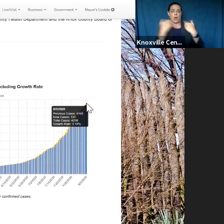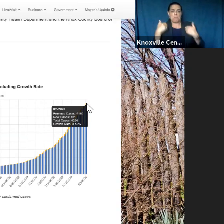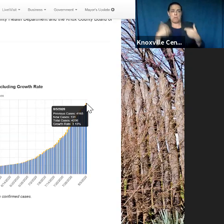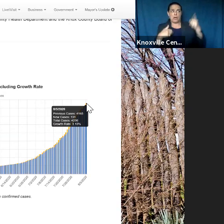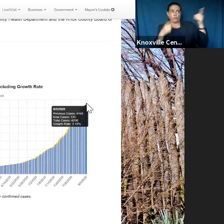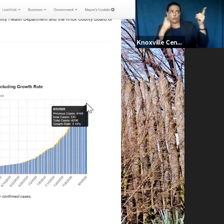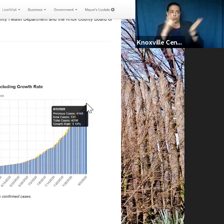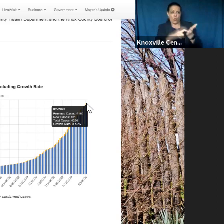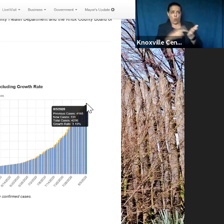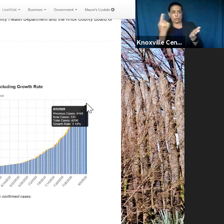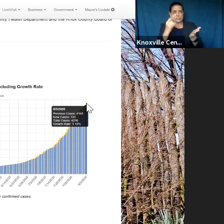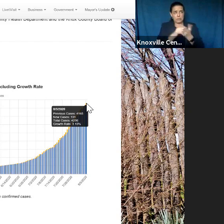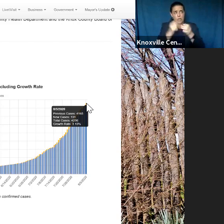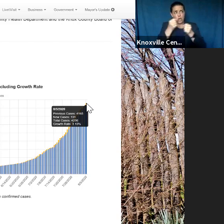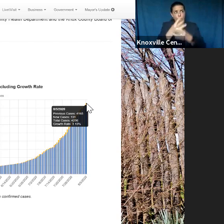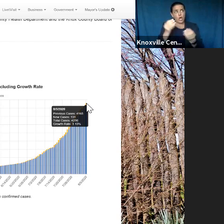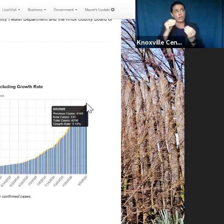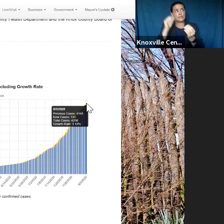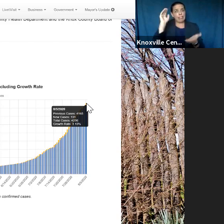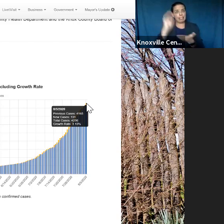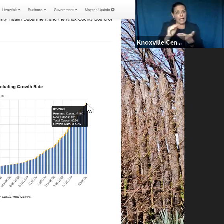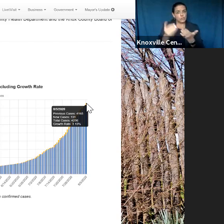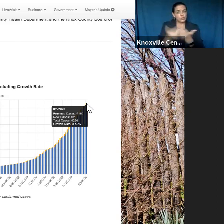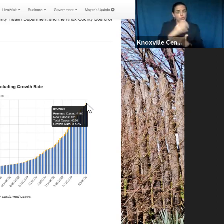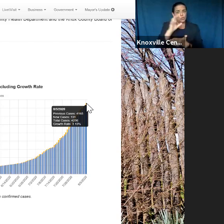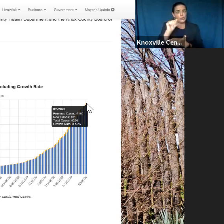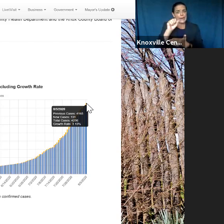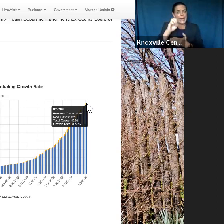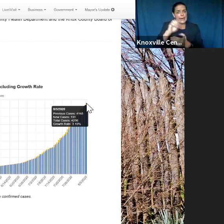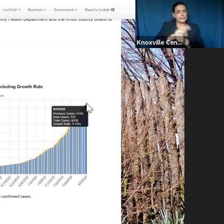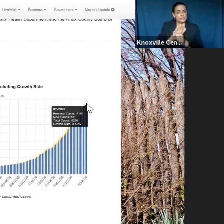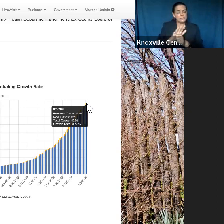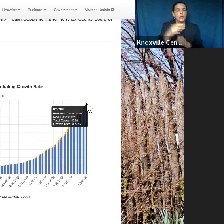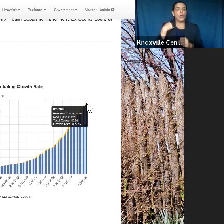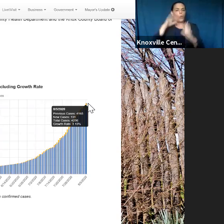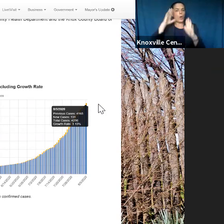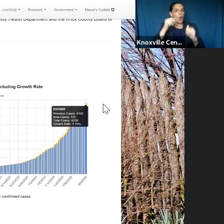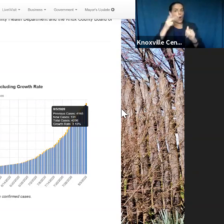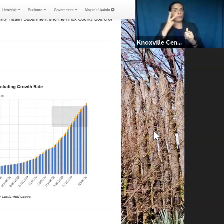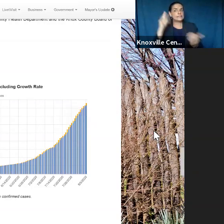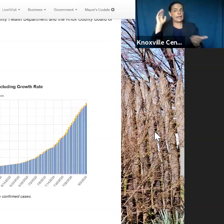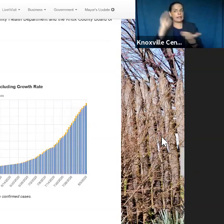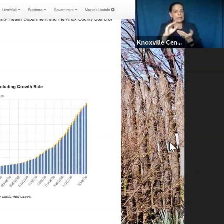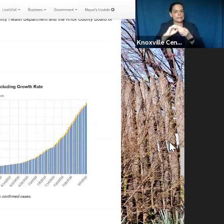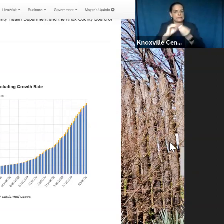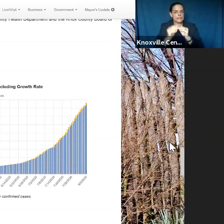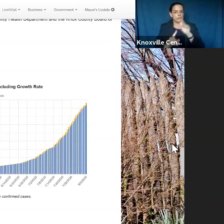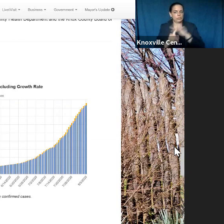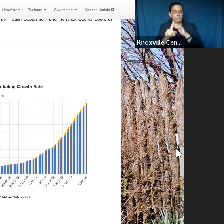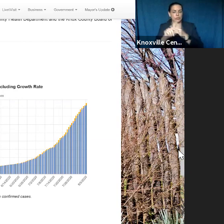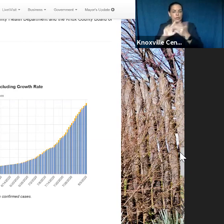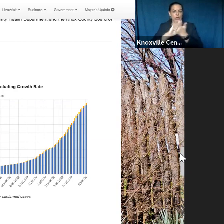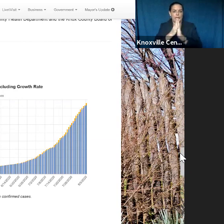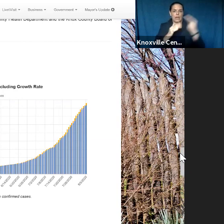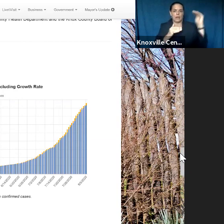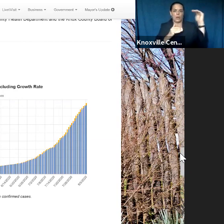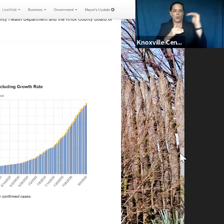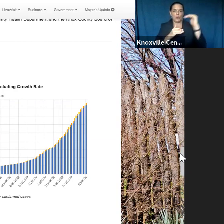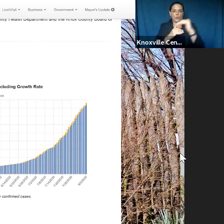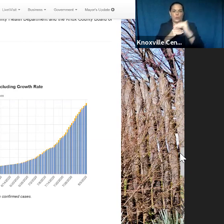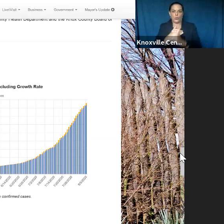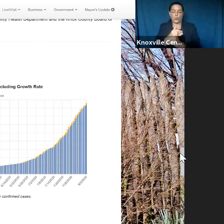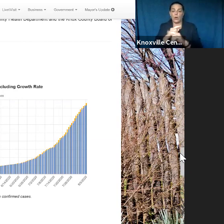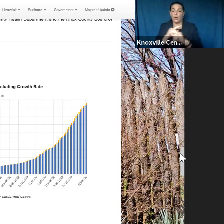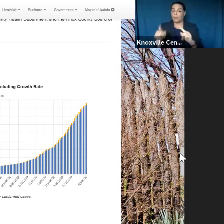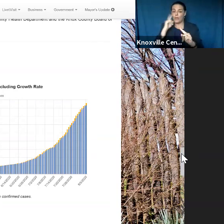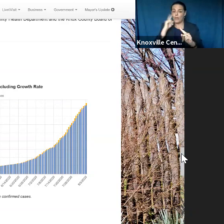that could be resulting in lower new case counts. We hope to see this lower volume of new cases turn into a downward trend, but in order for